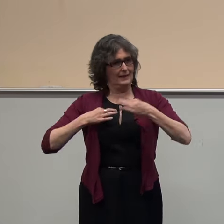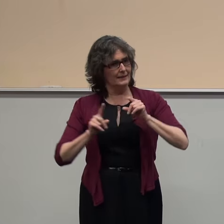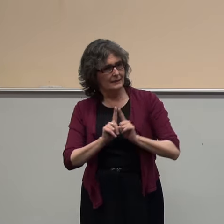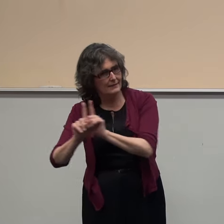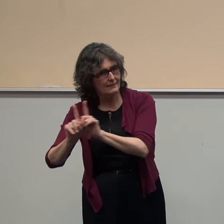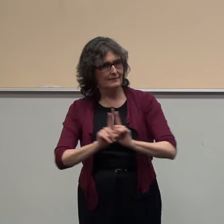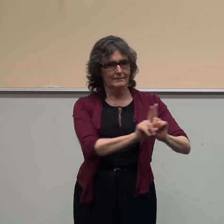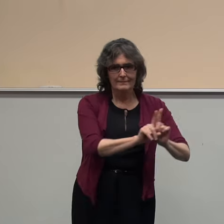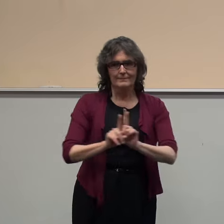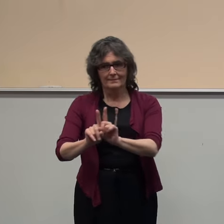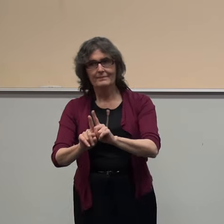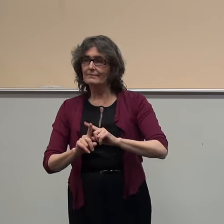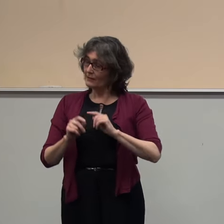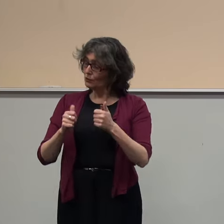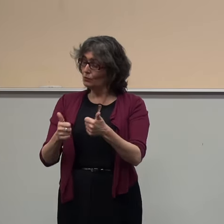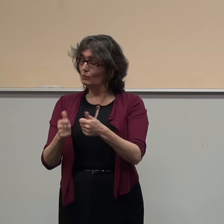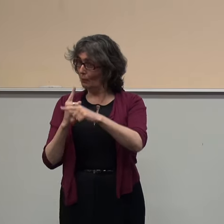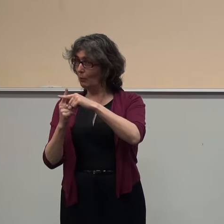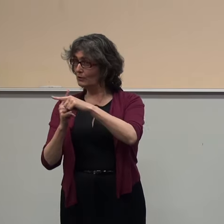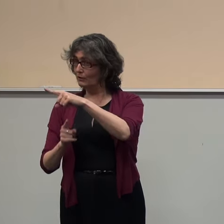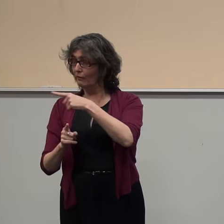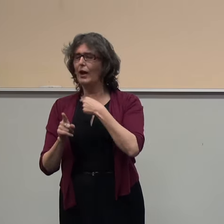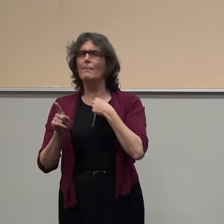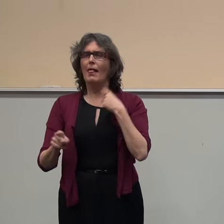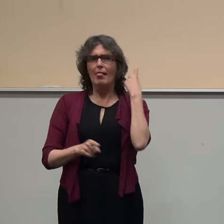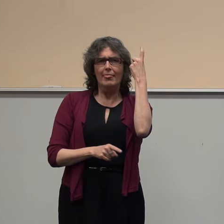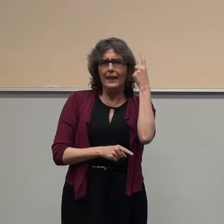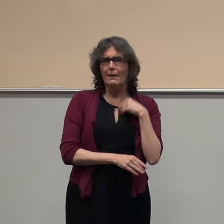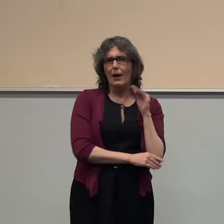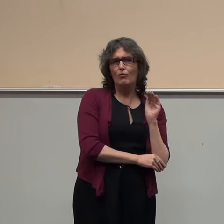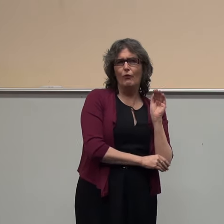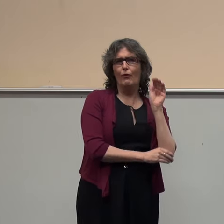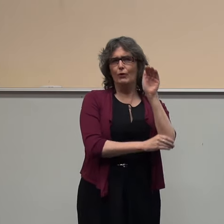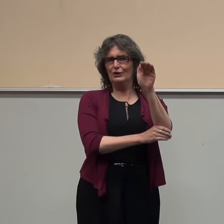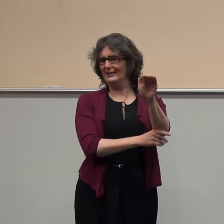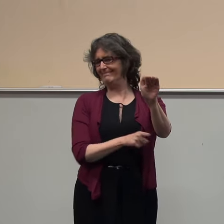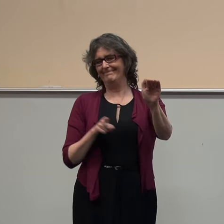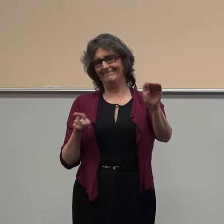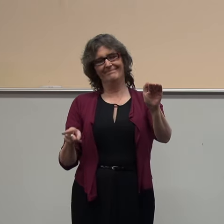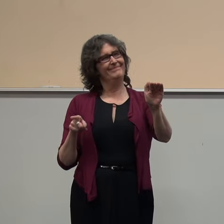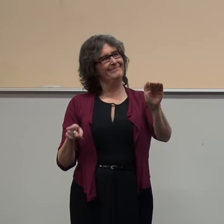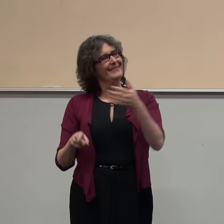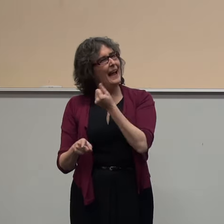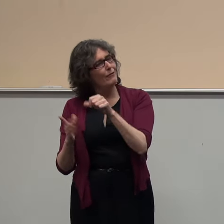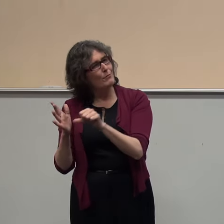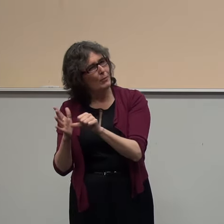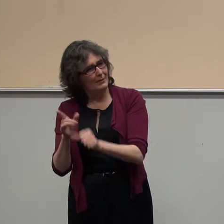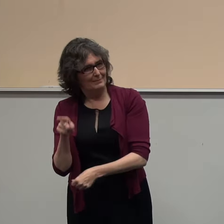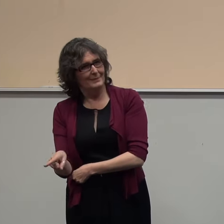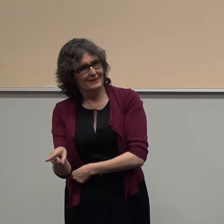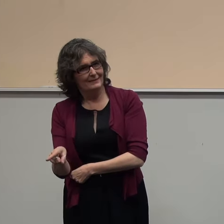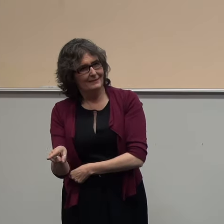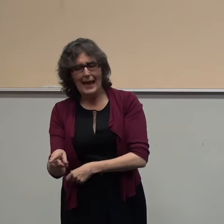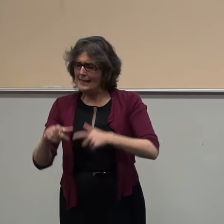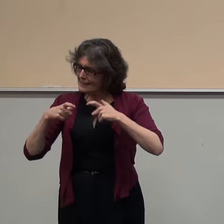if we're going to look right into the future, it's also very flawed. It's maintaining the model that deaf people are